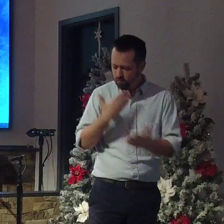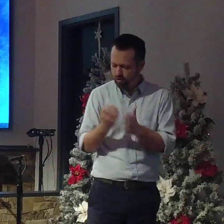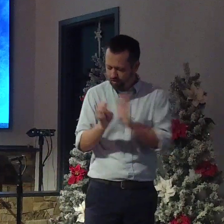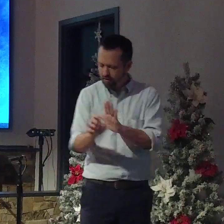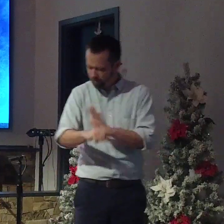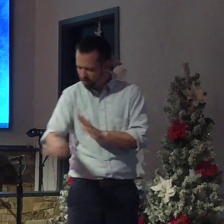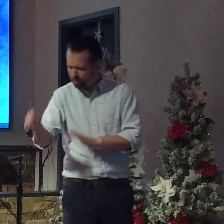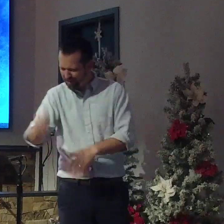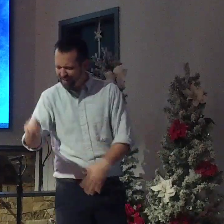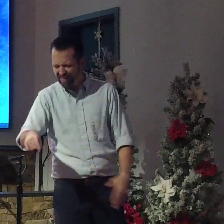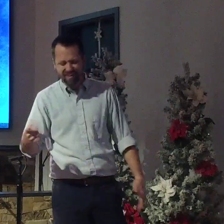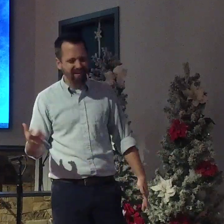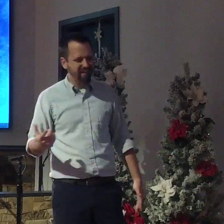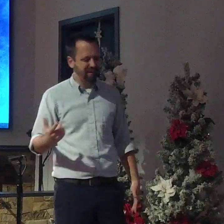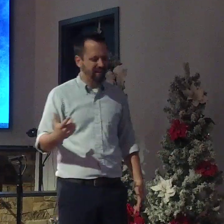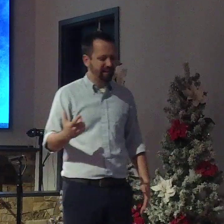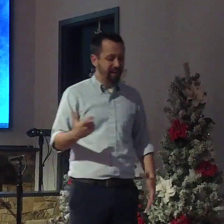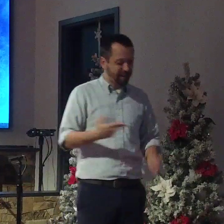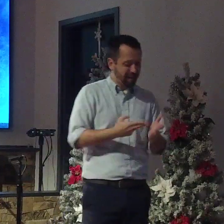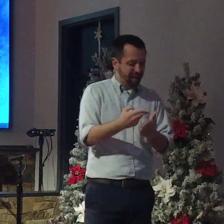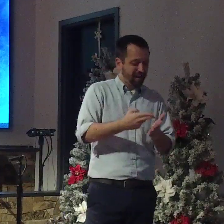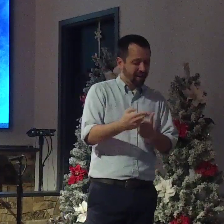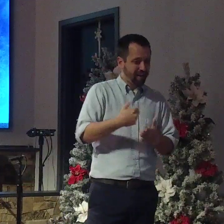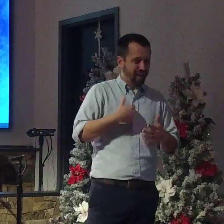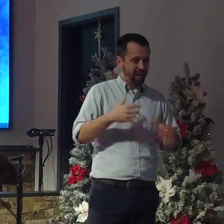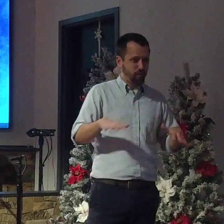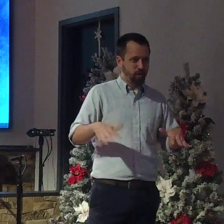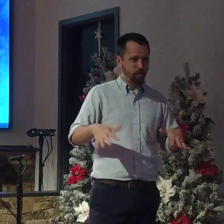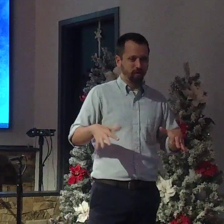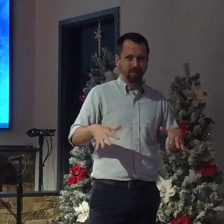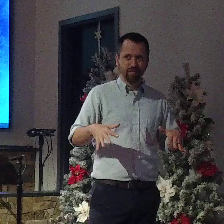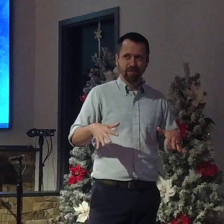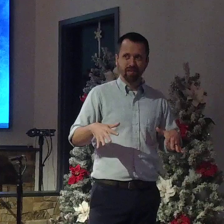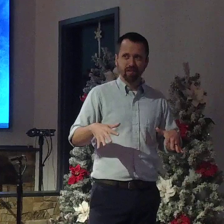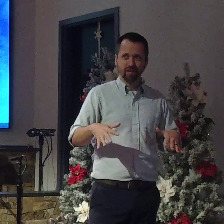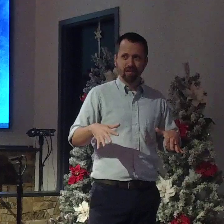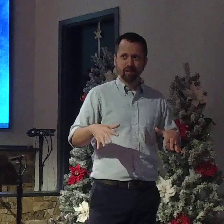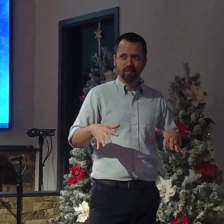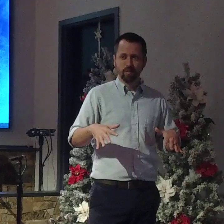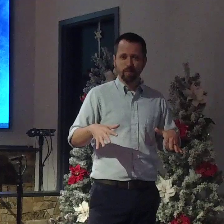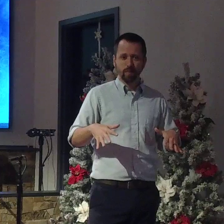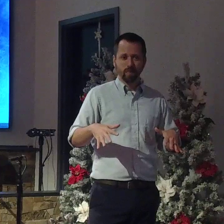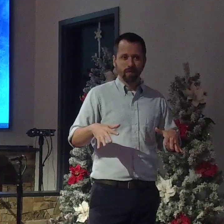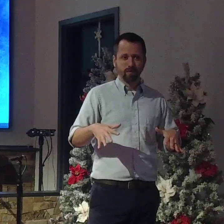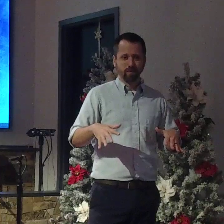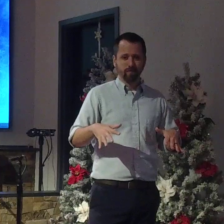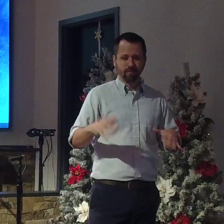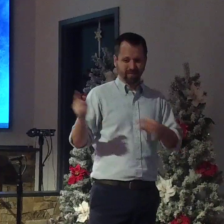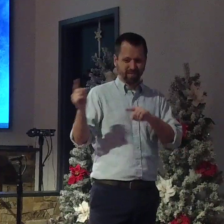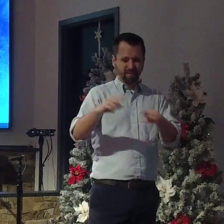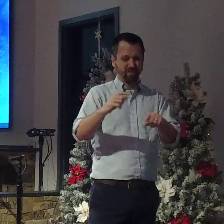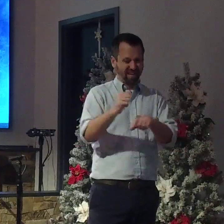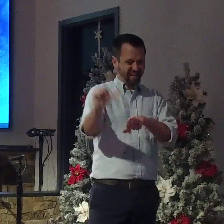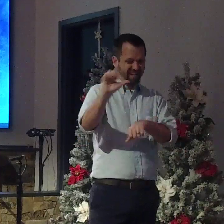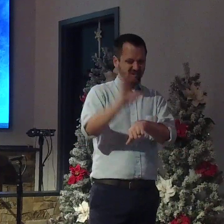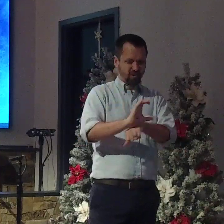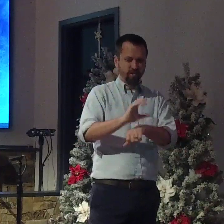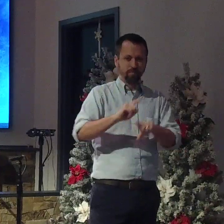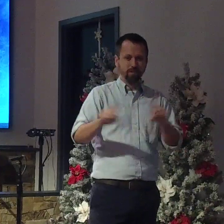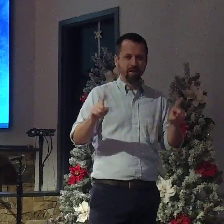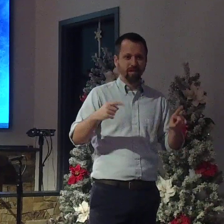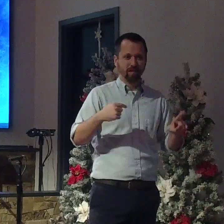Guys, even the ones that I don't know, all of you guys mean a lot to me. And here's what I